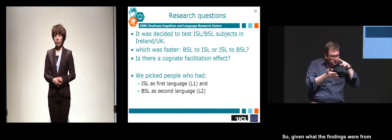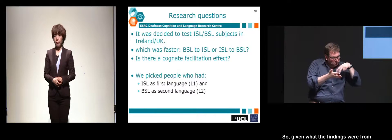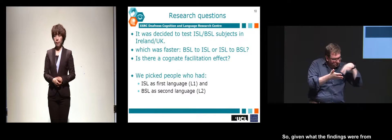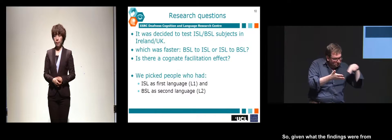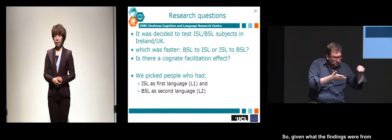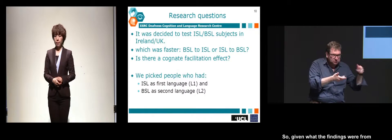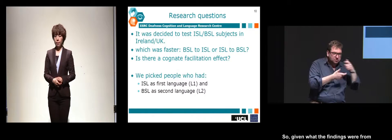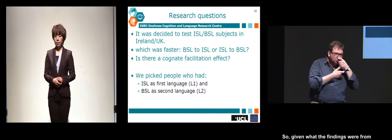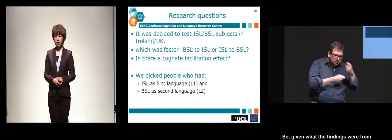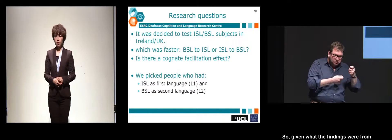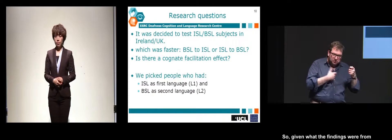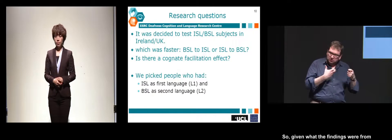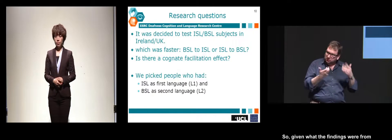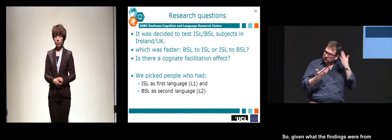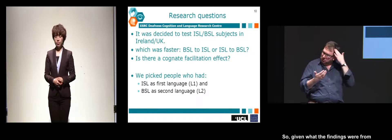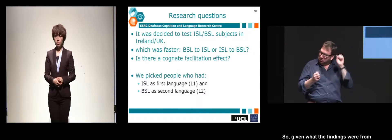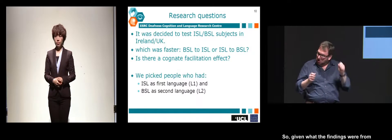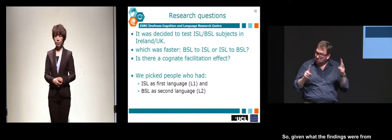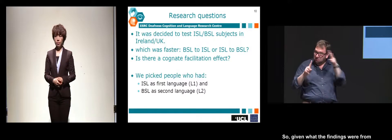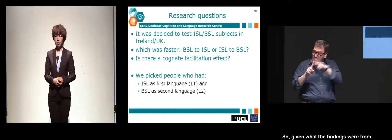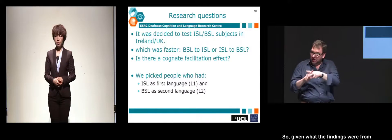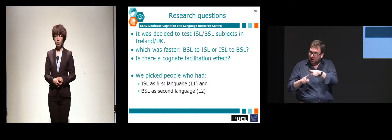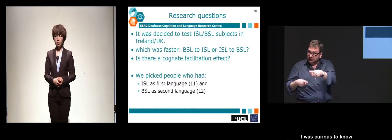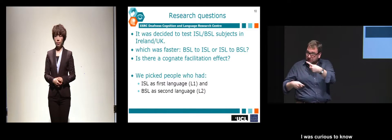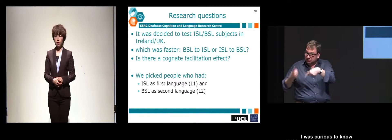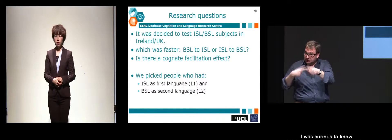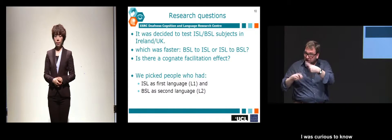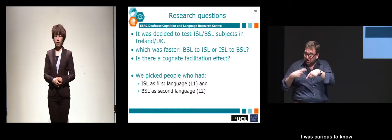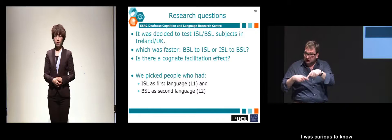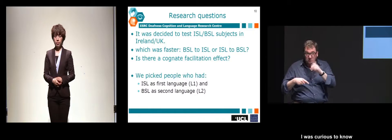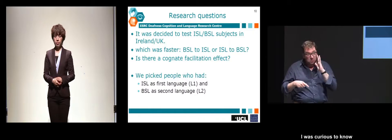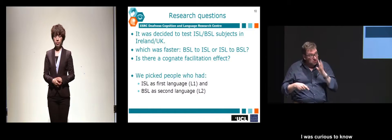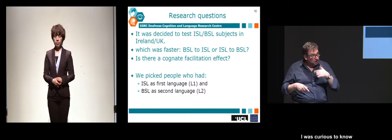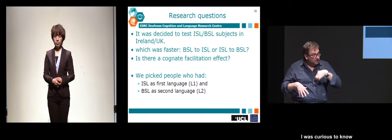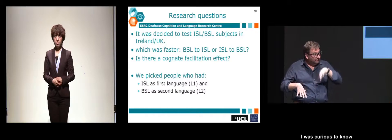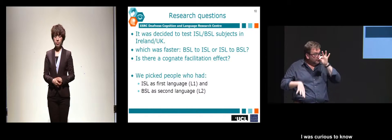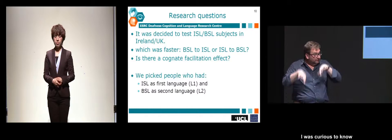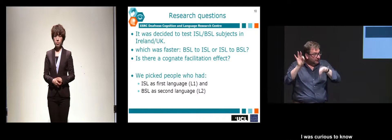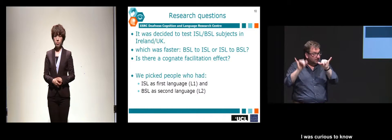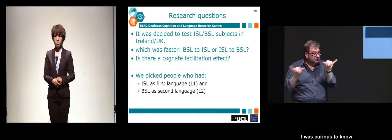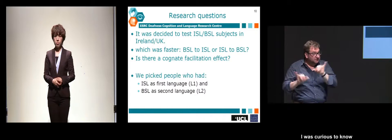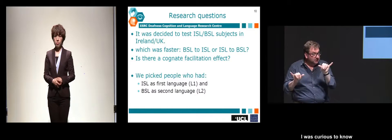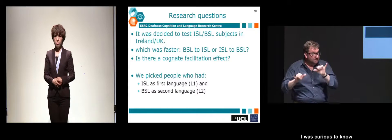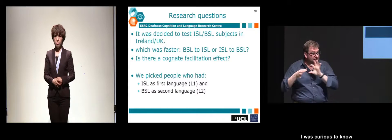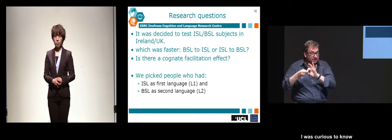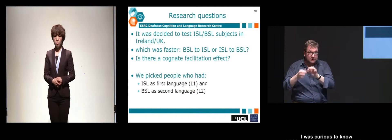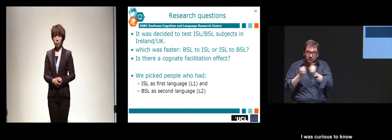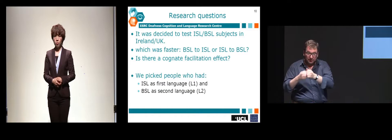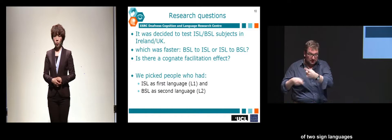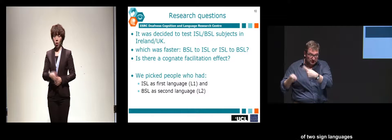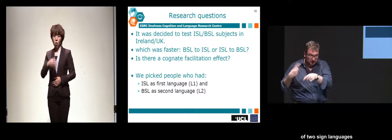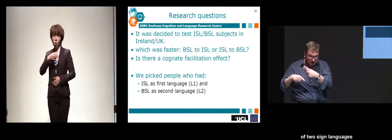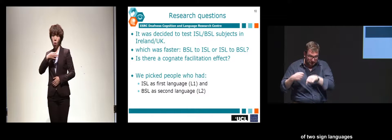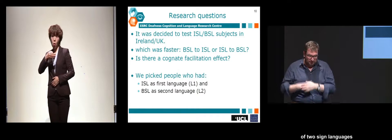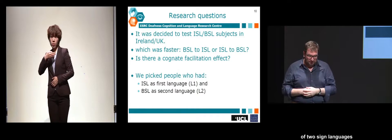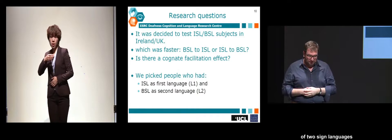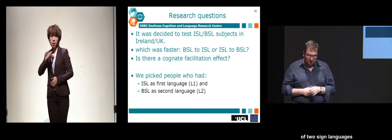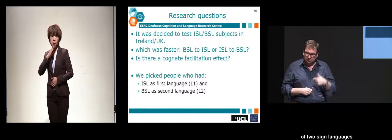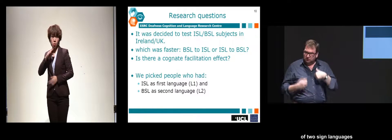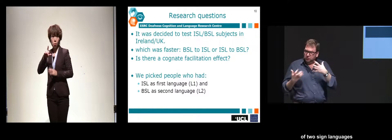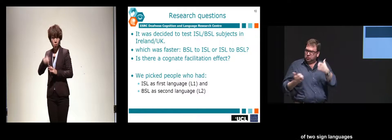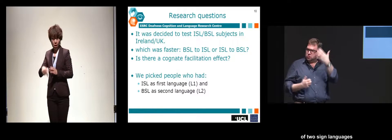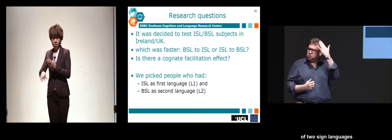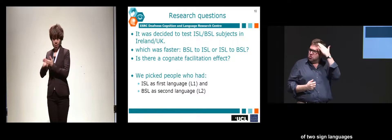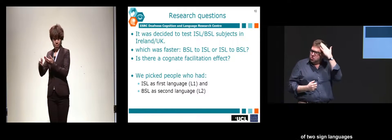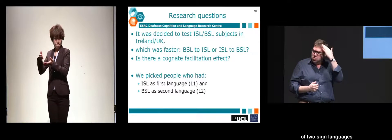So given what the findings were from spoken language research, I was curious to know if this would apply to the situation of two